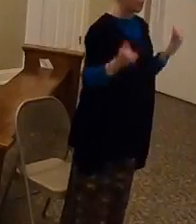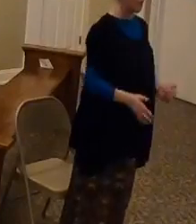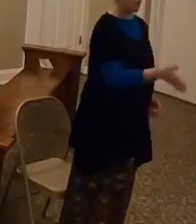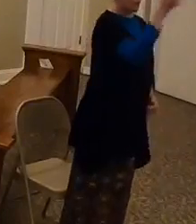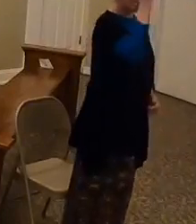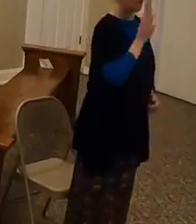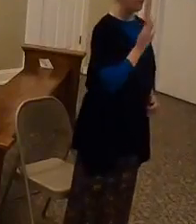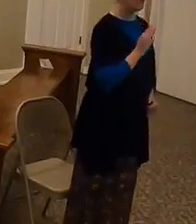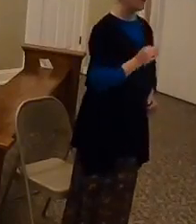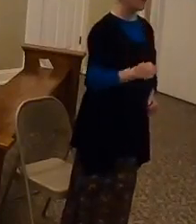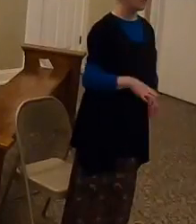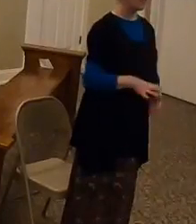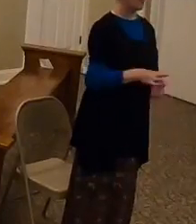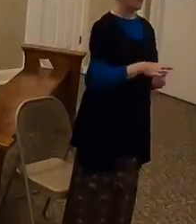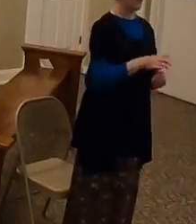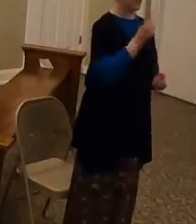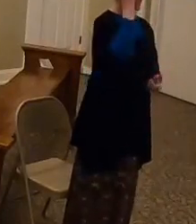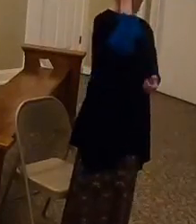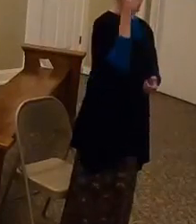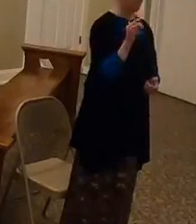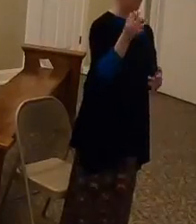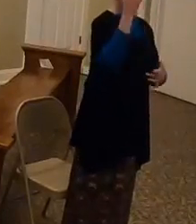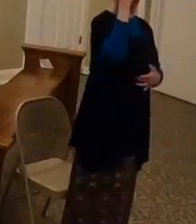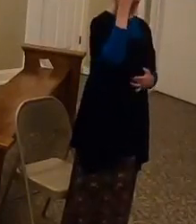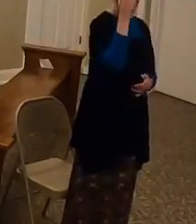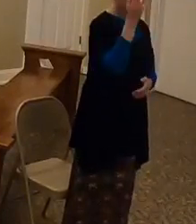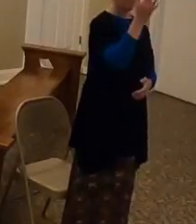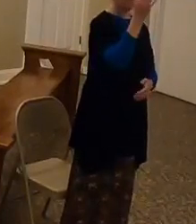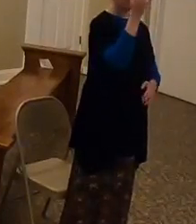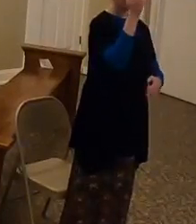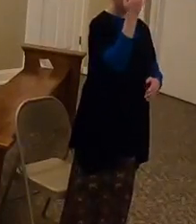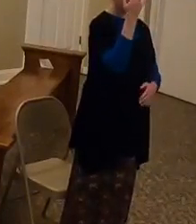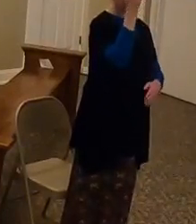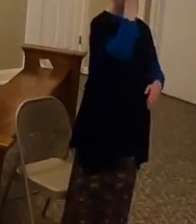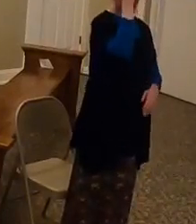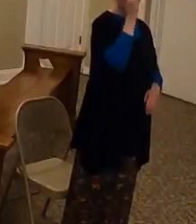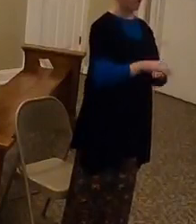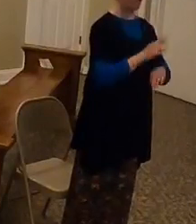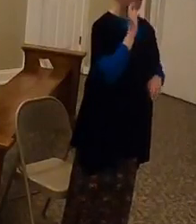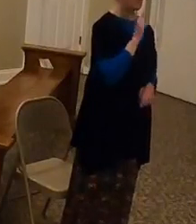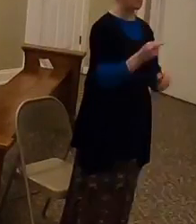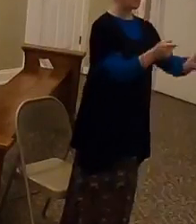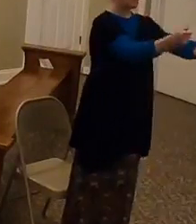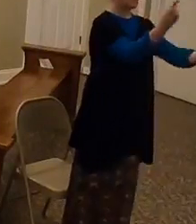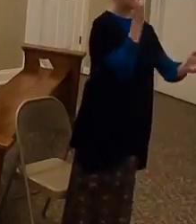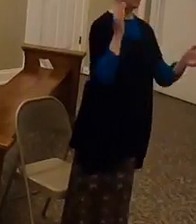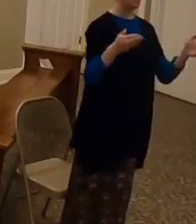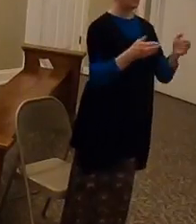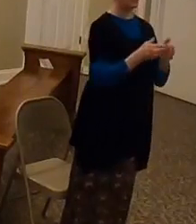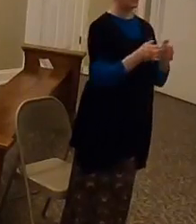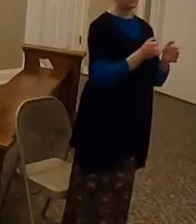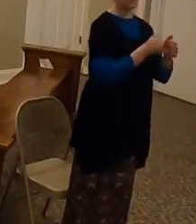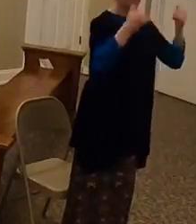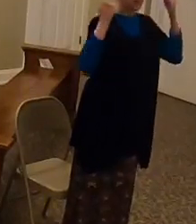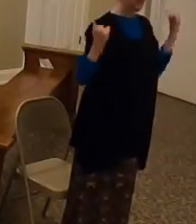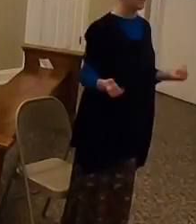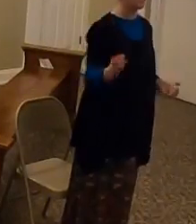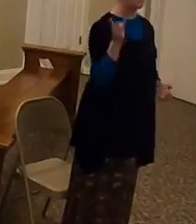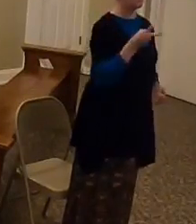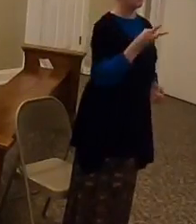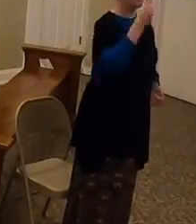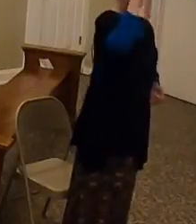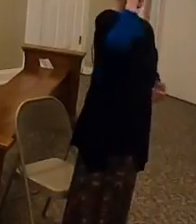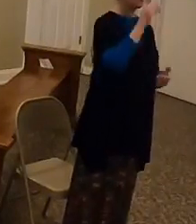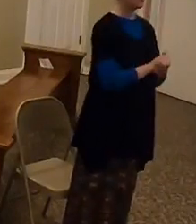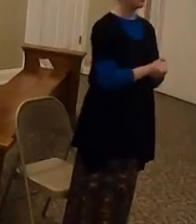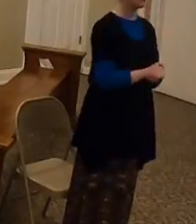God. It's that spirit of infirmity, God, that's trying to put his hand upon her. We come against it right now. We believe you. We trust